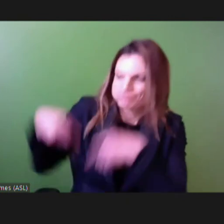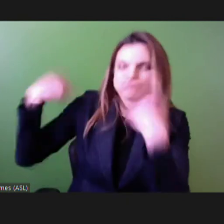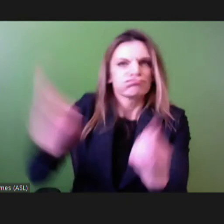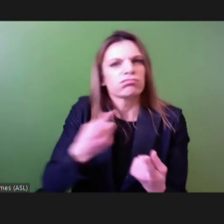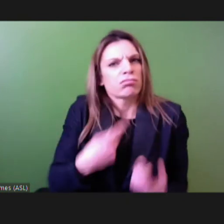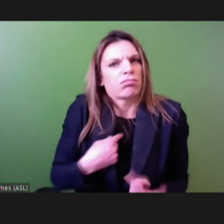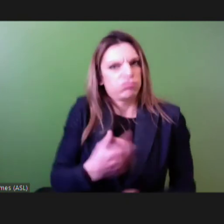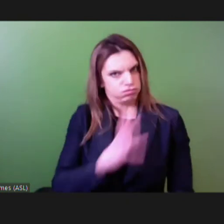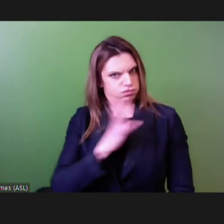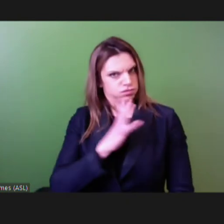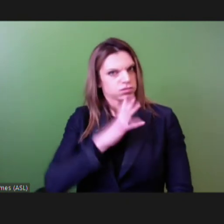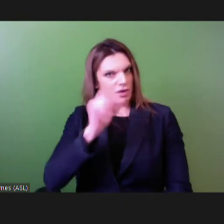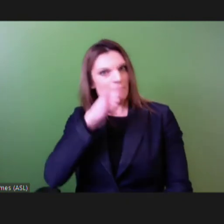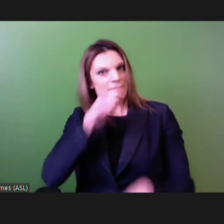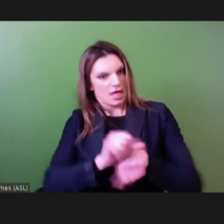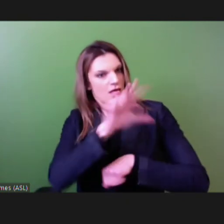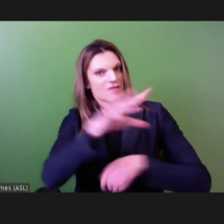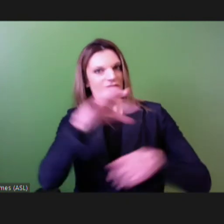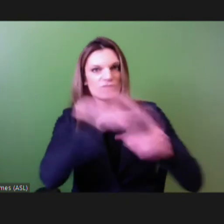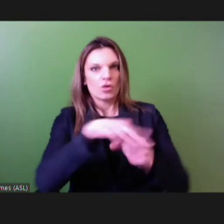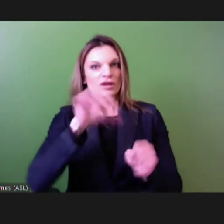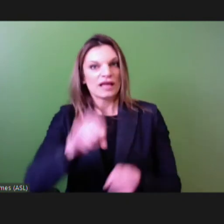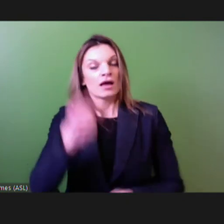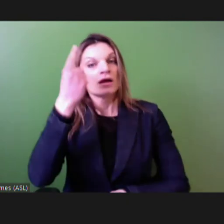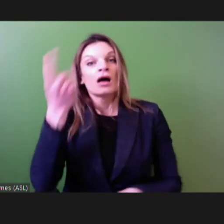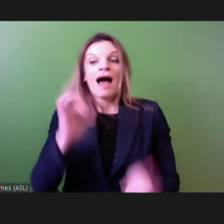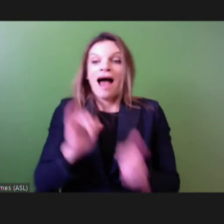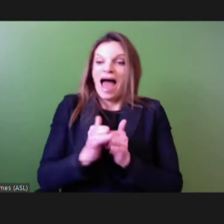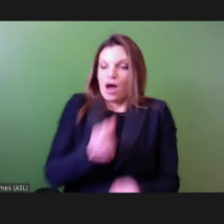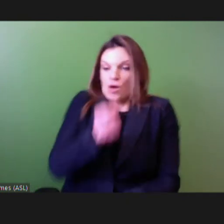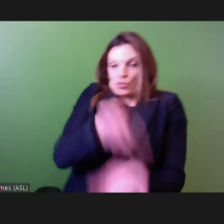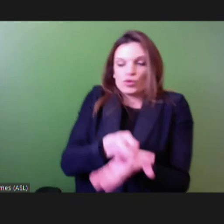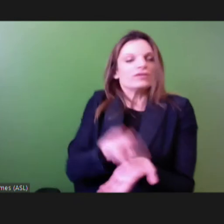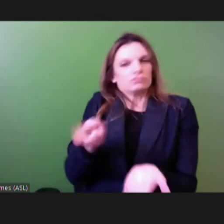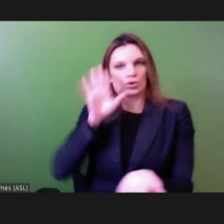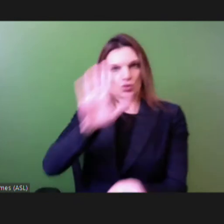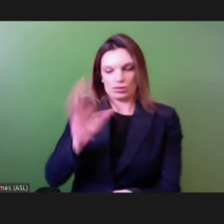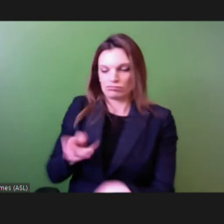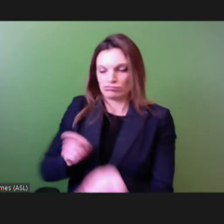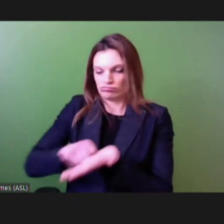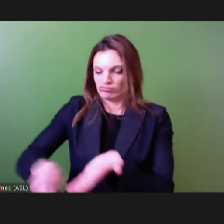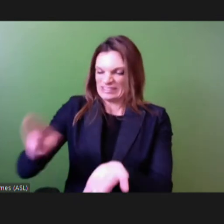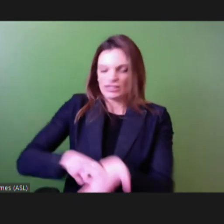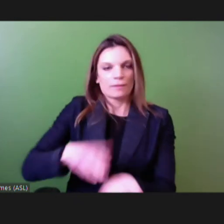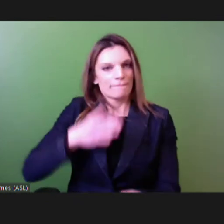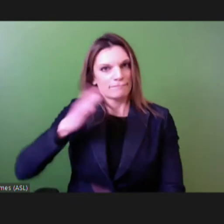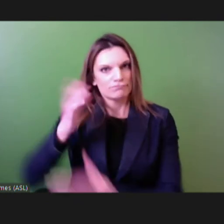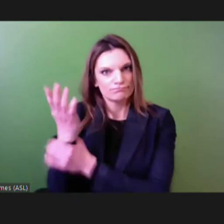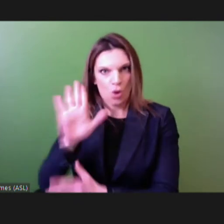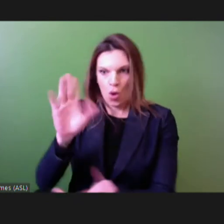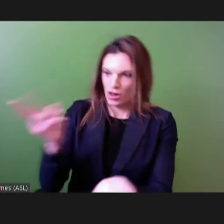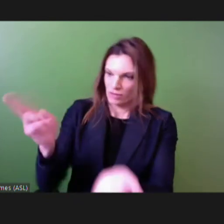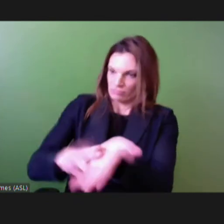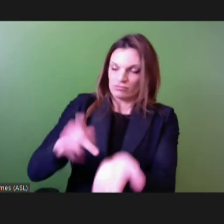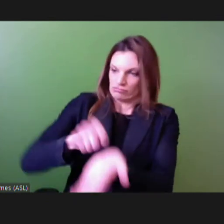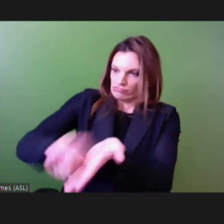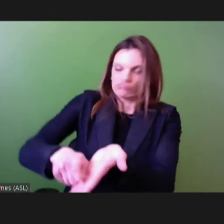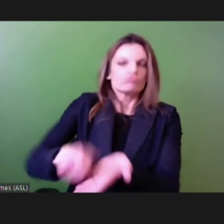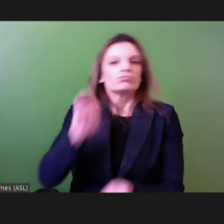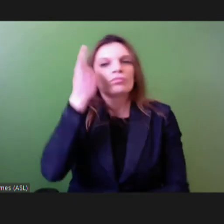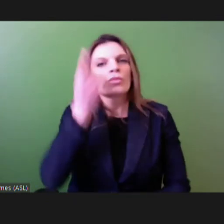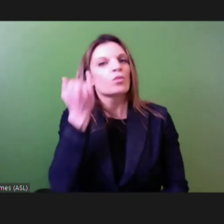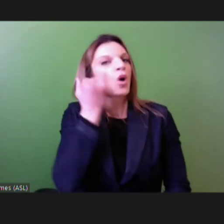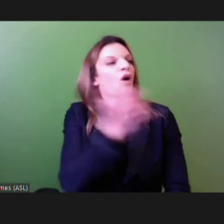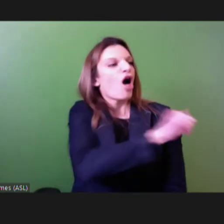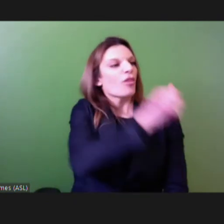on the authority of your signature. You sign an application. It's a crime to fake a signature on an application has been enforced